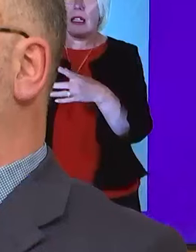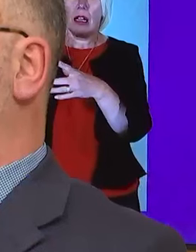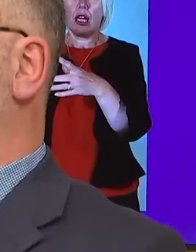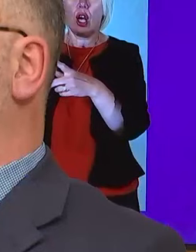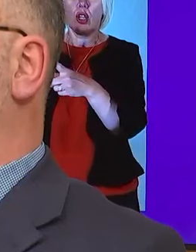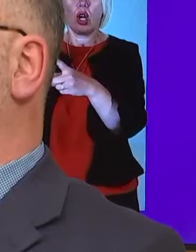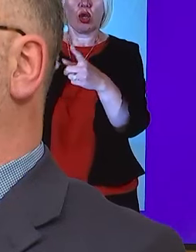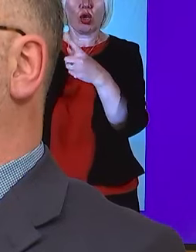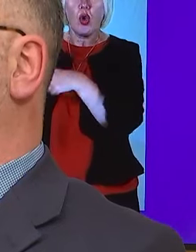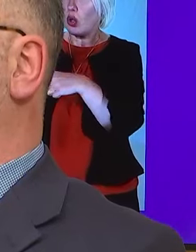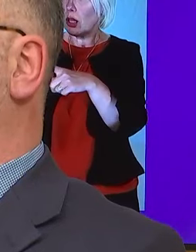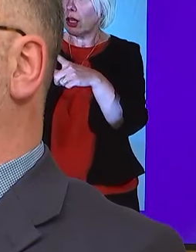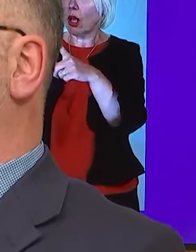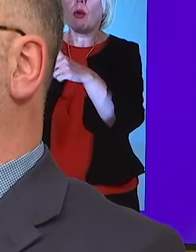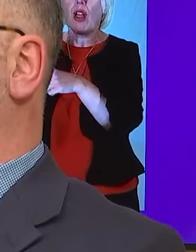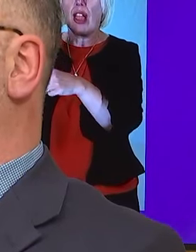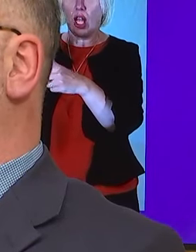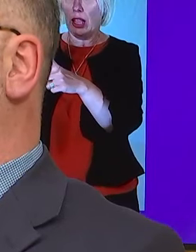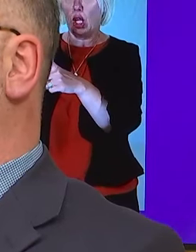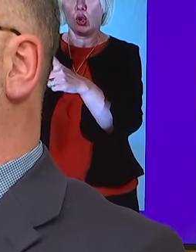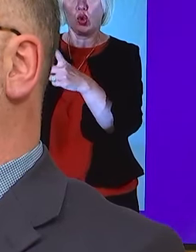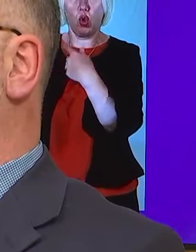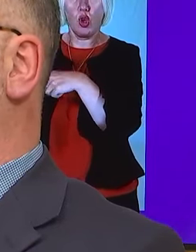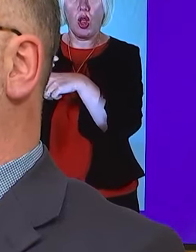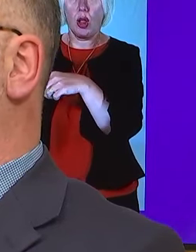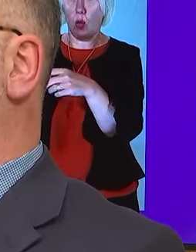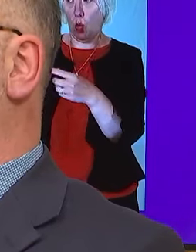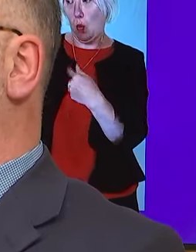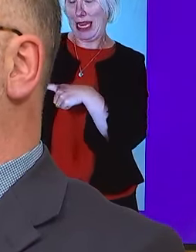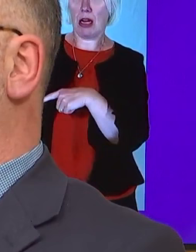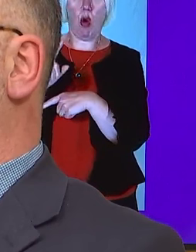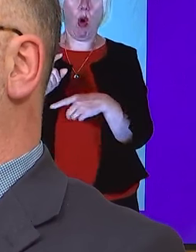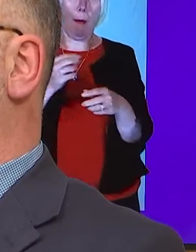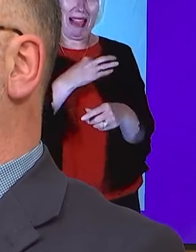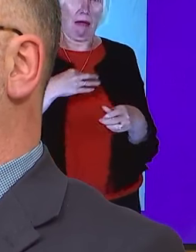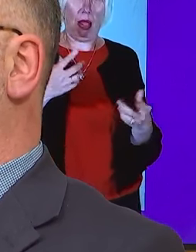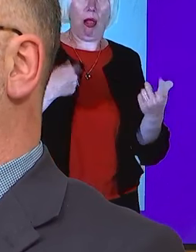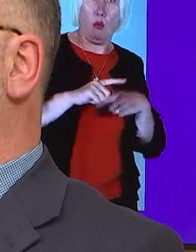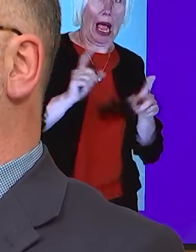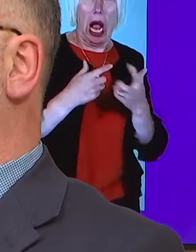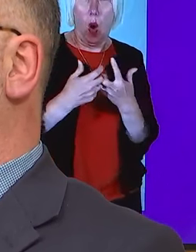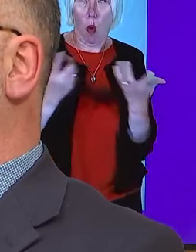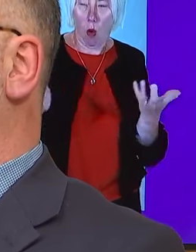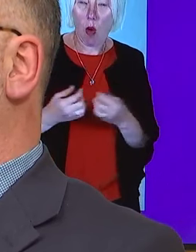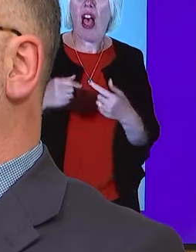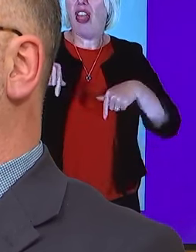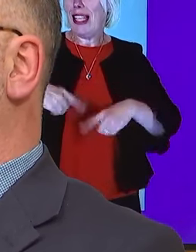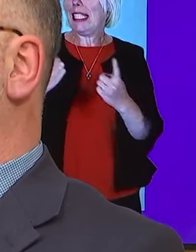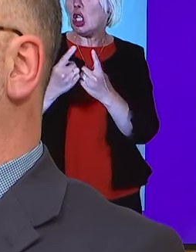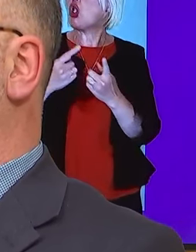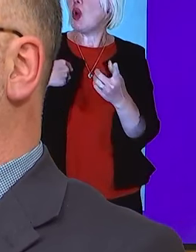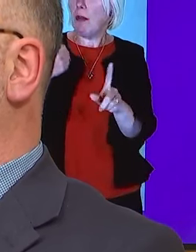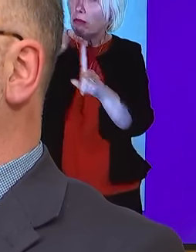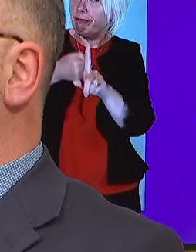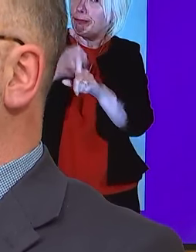what was that, the support you were getting there? This is an issue that I have been campaigning on for as long as I can